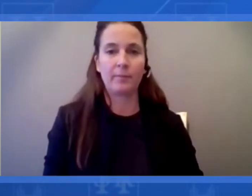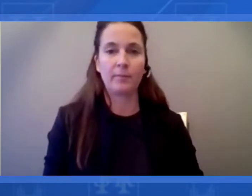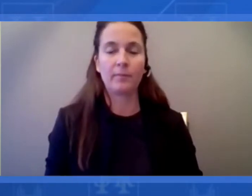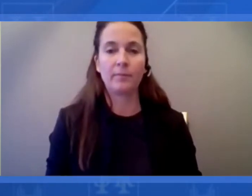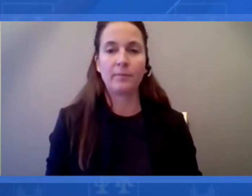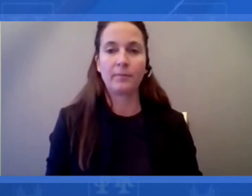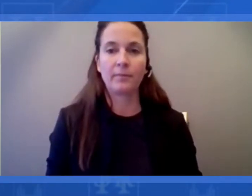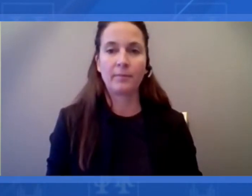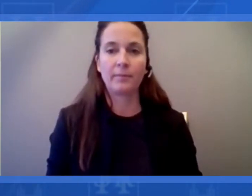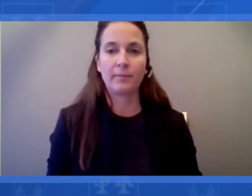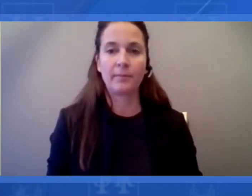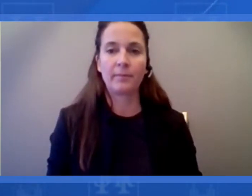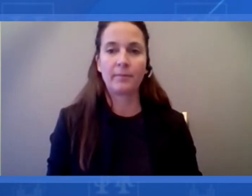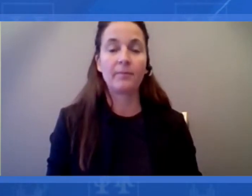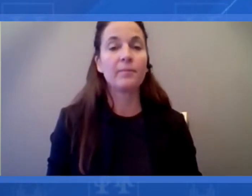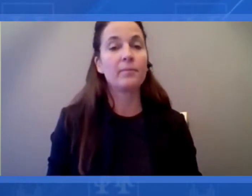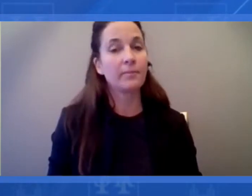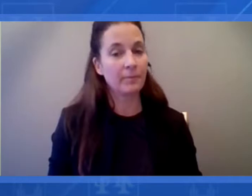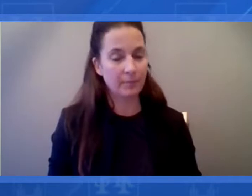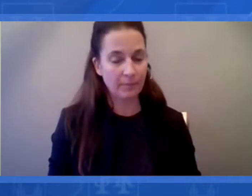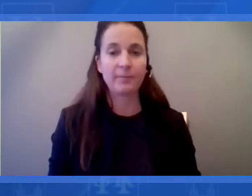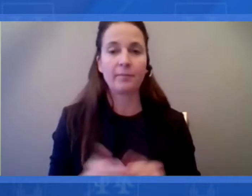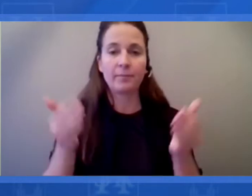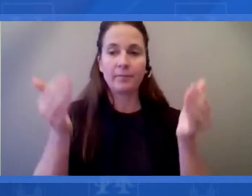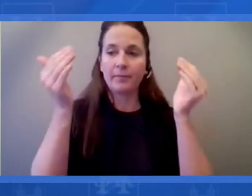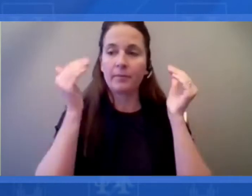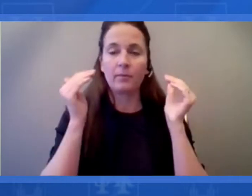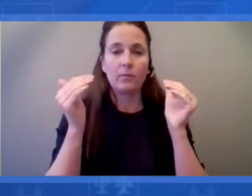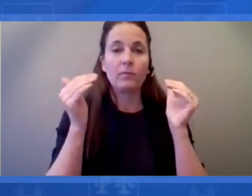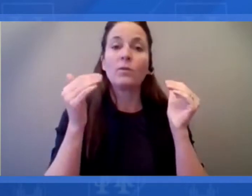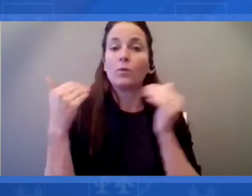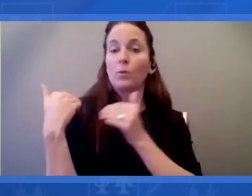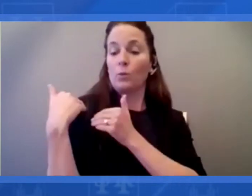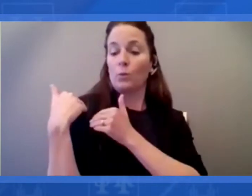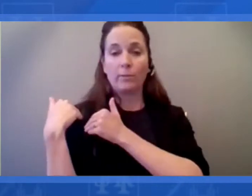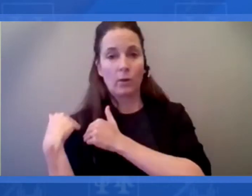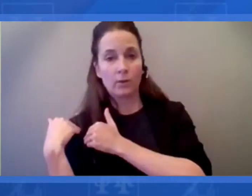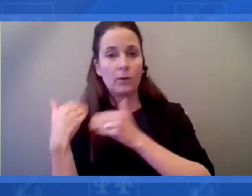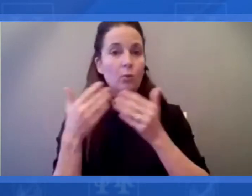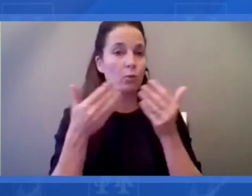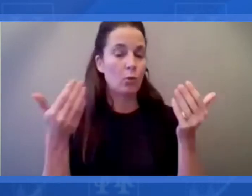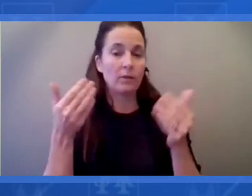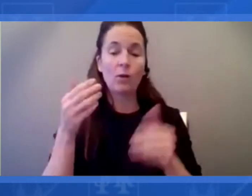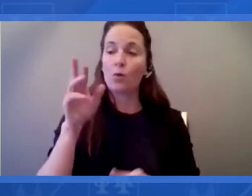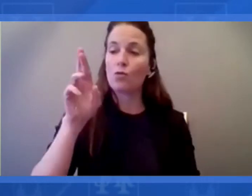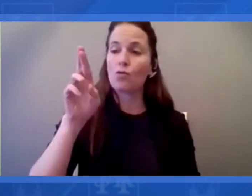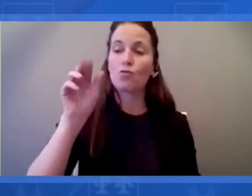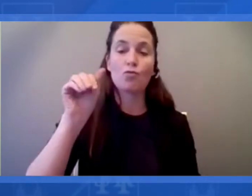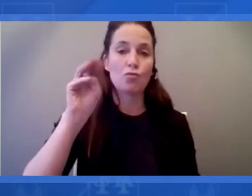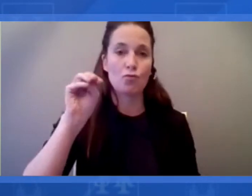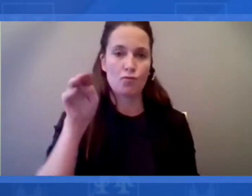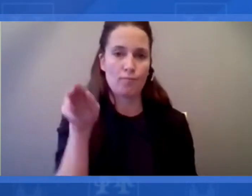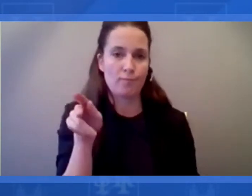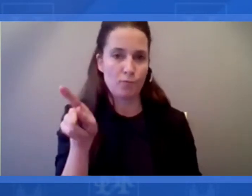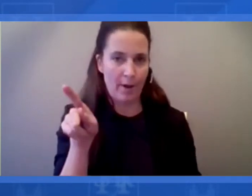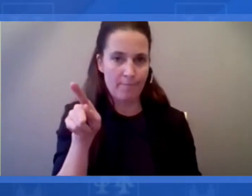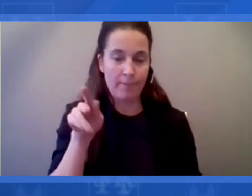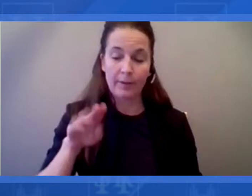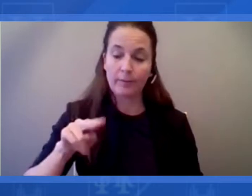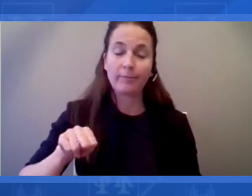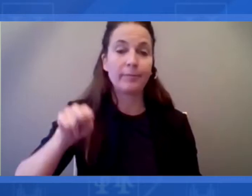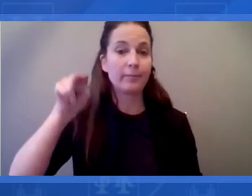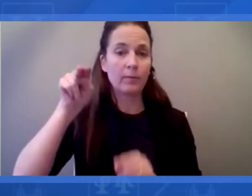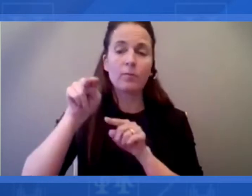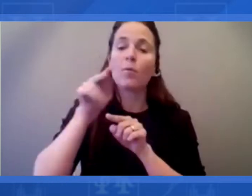responsibilities. This covers the deployment of lifting devices and ramps, ensuring adequate time to safely board